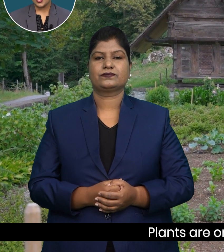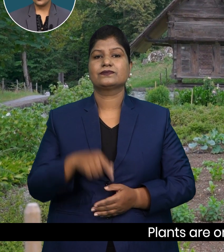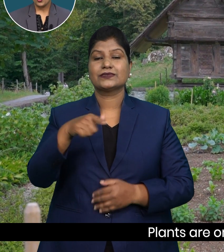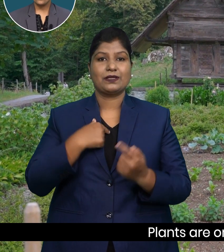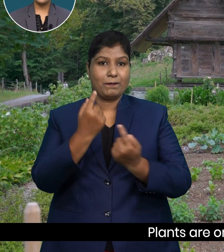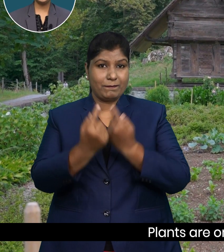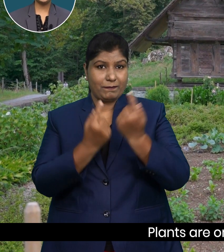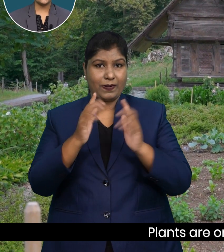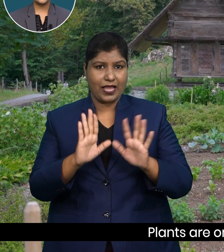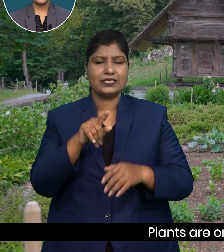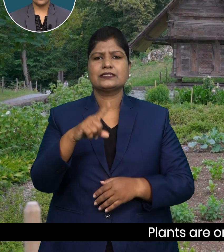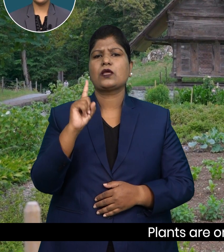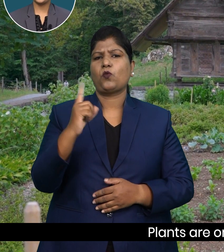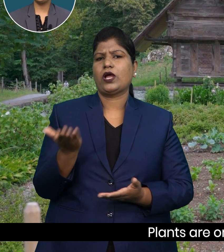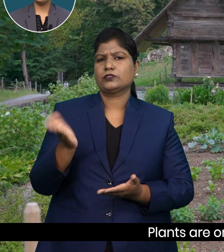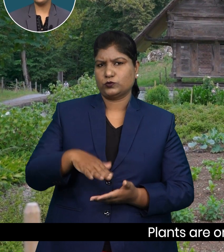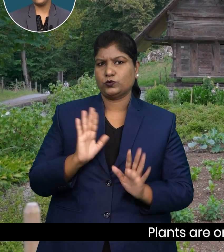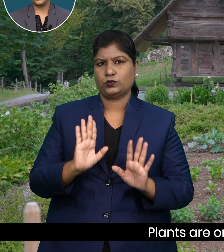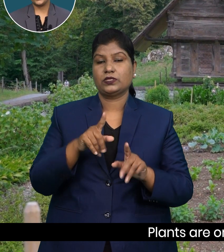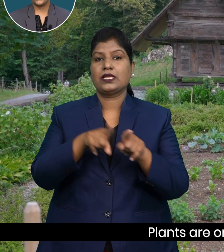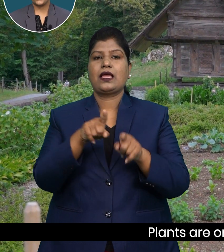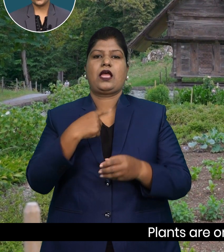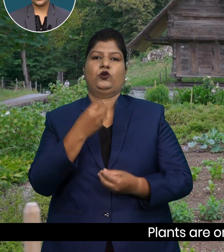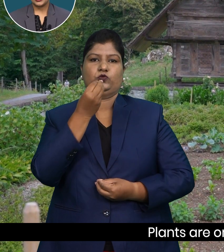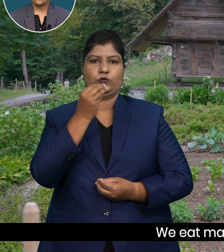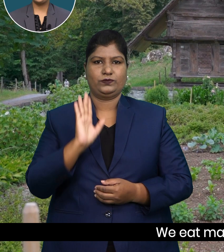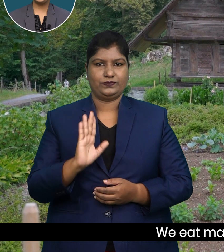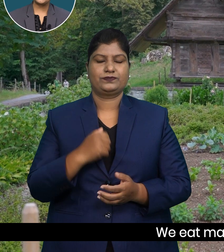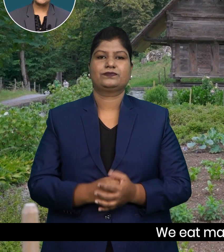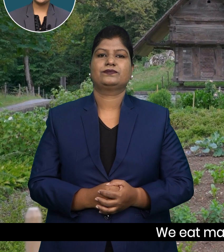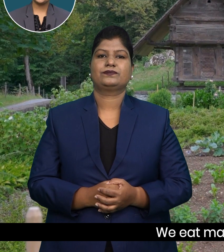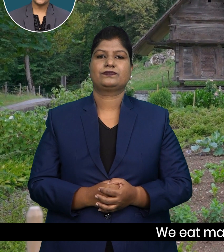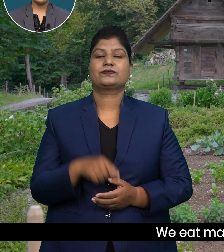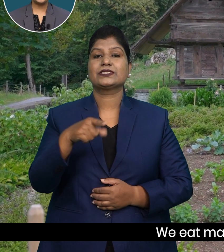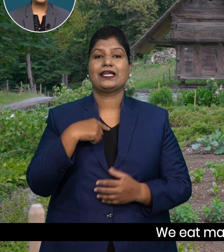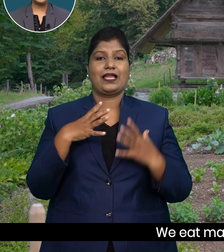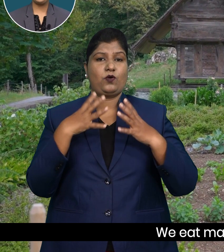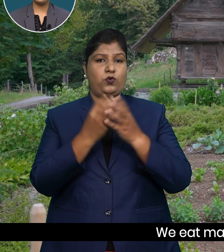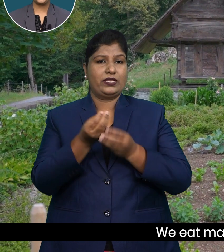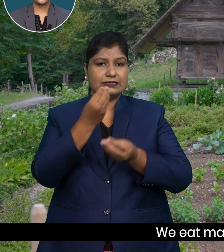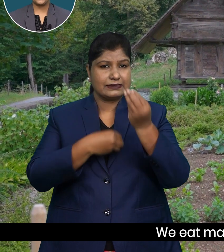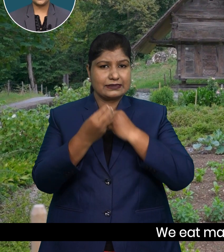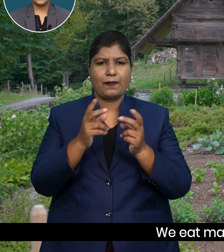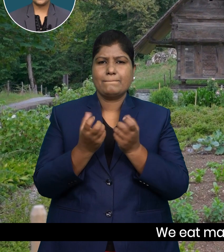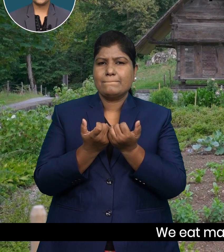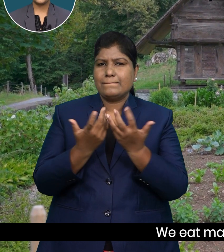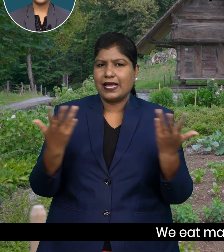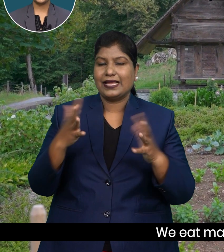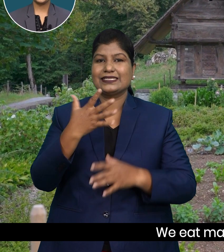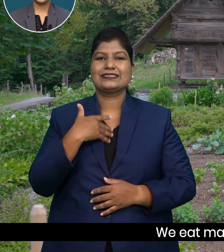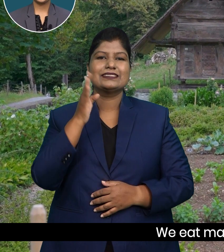Plants are one source of our food. We eat many leafy vegetables.